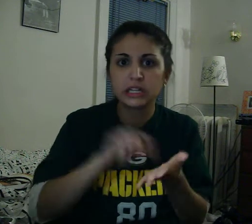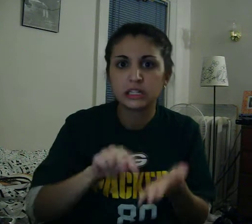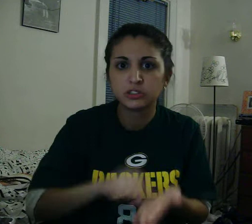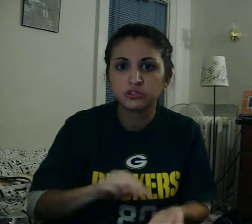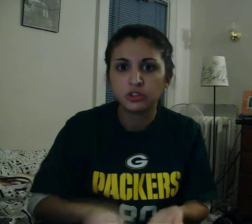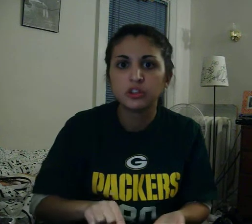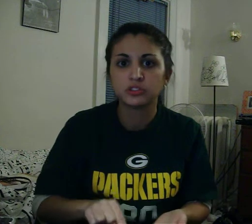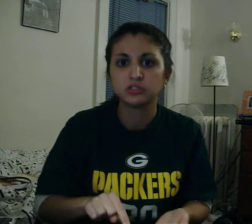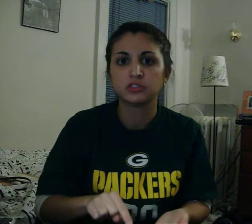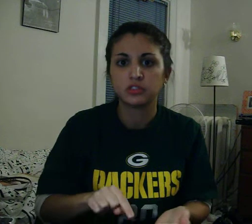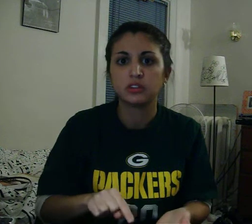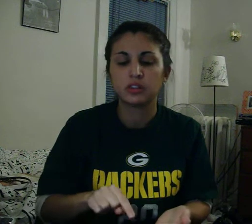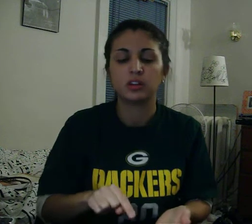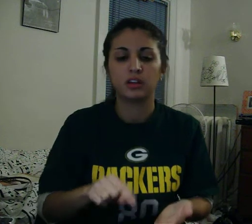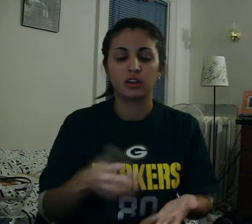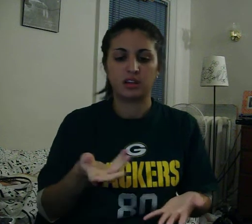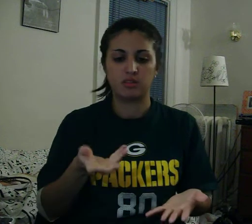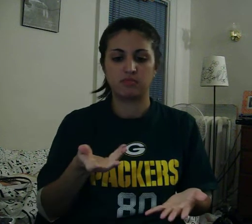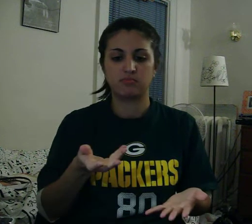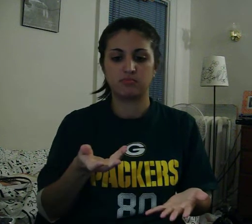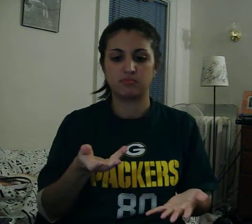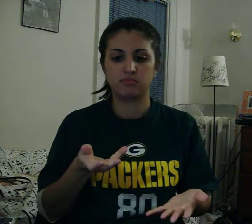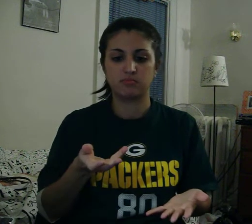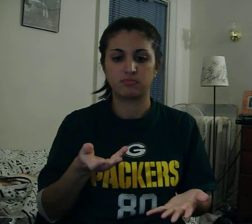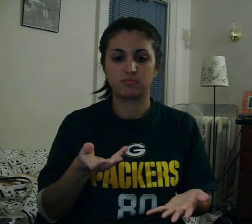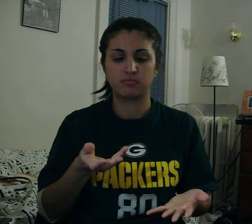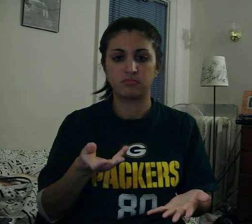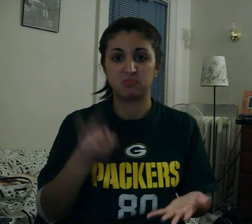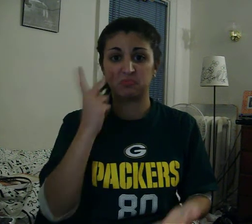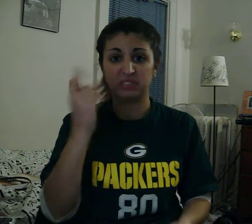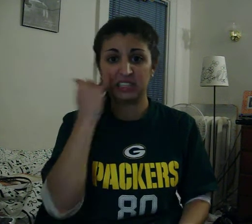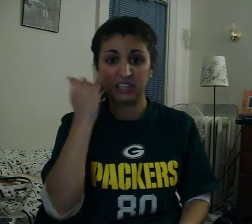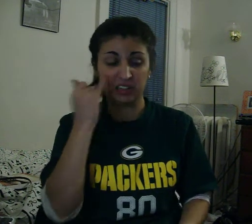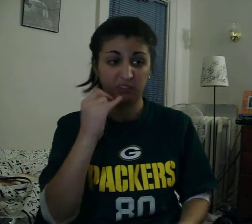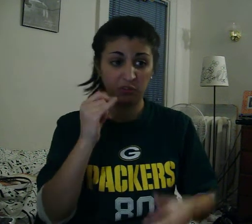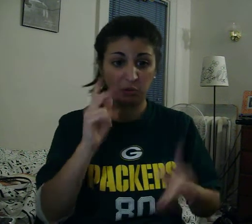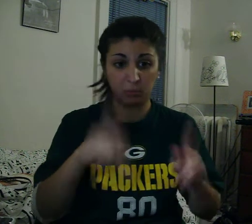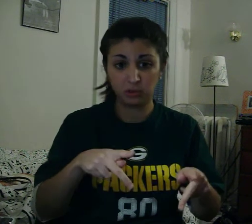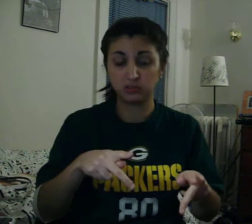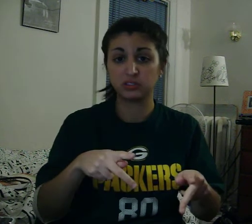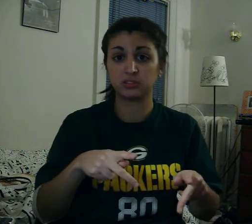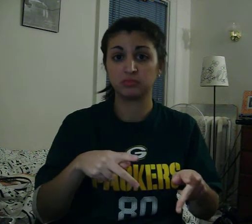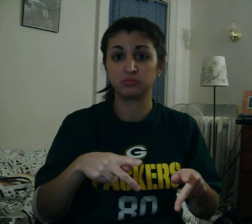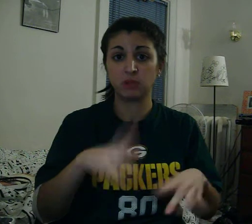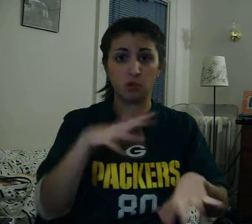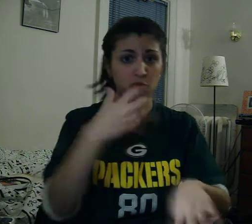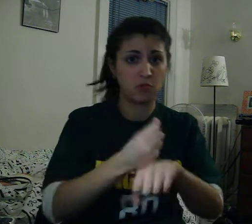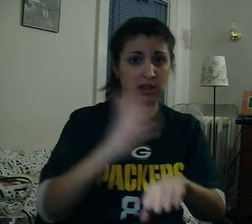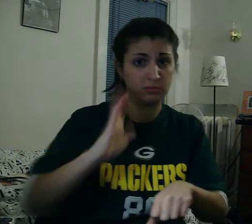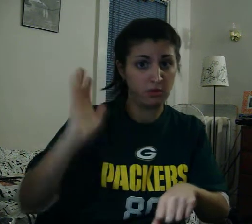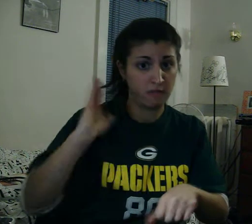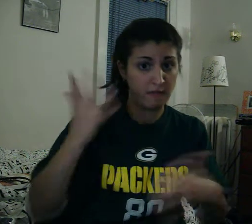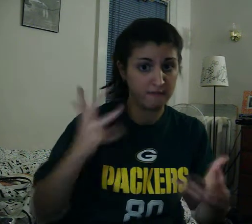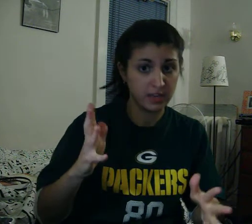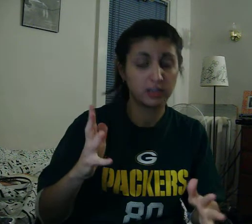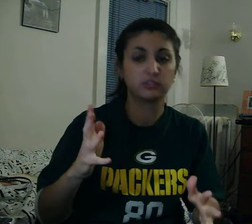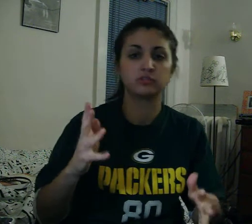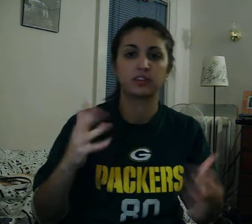Subsequently to that, the individual is brought before the court, what is called the initial appearance. At